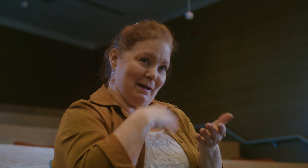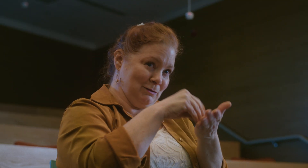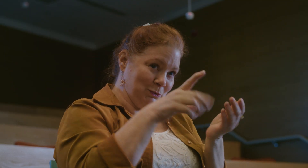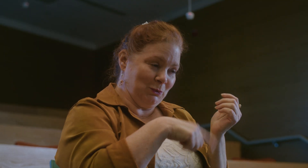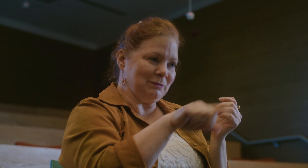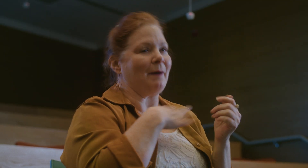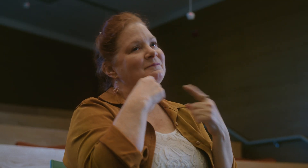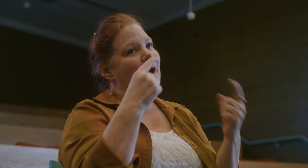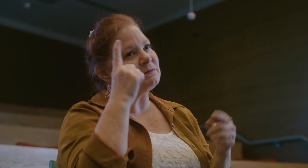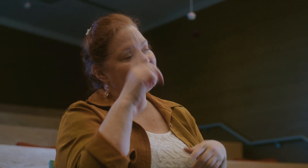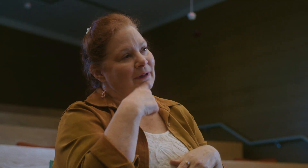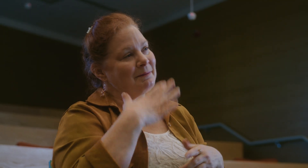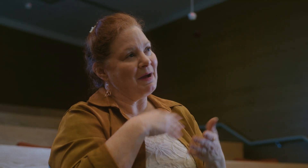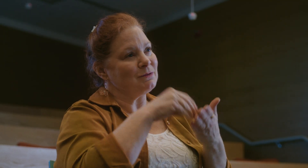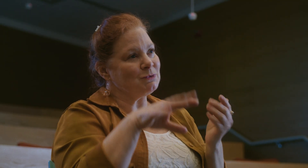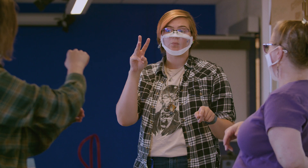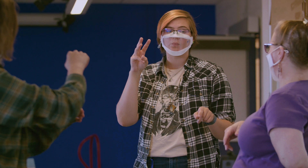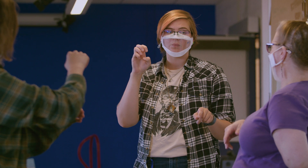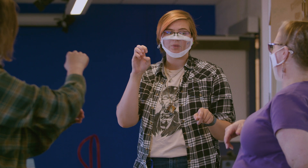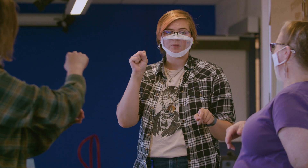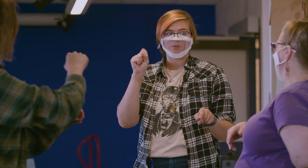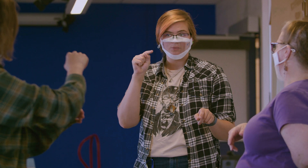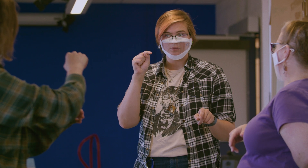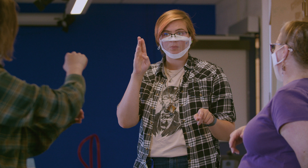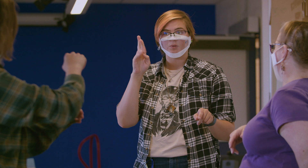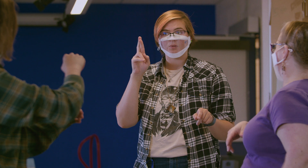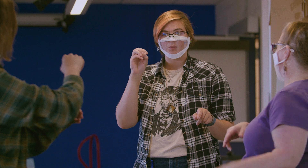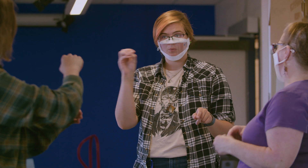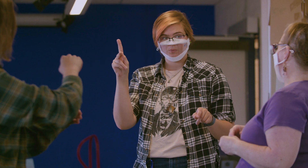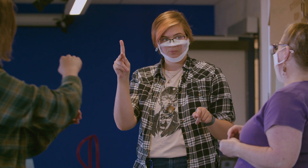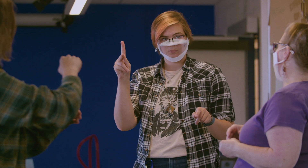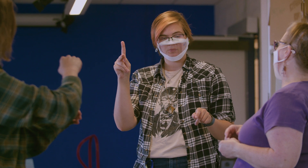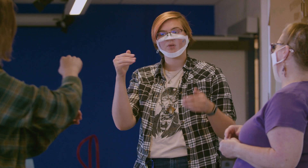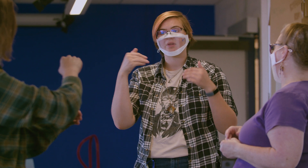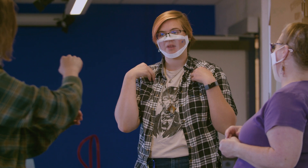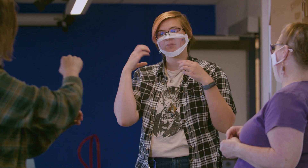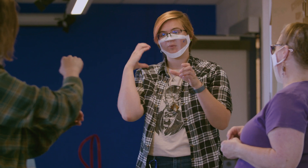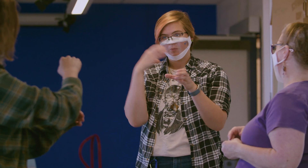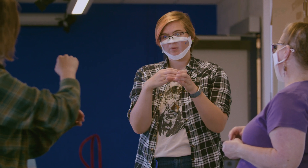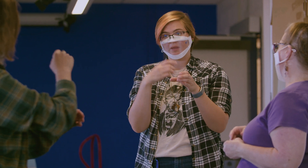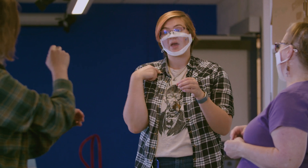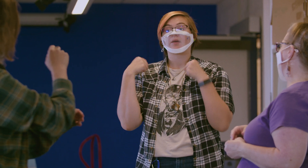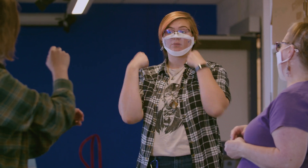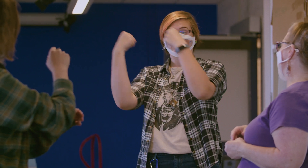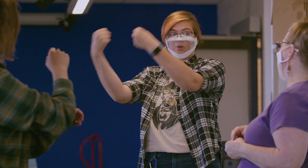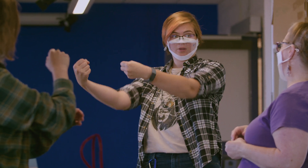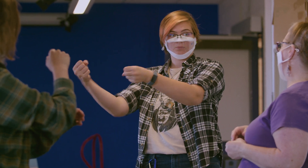order to improve your sign language, I'm famous for telling my students, don't apologize. You don't need to be sorry. It's okay to make mistakes. That's how you learn